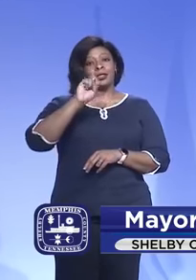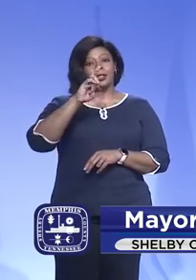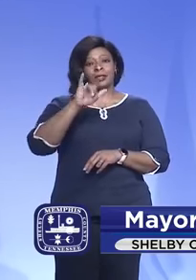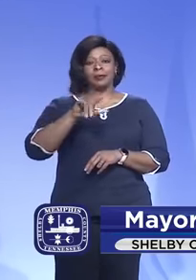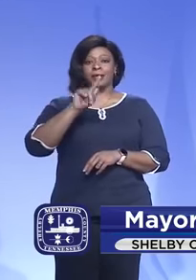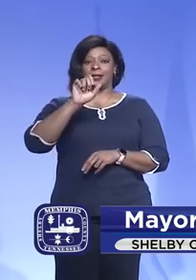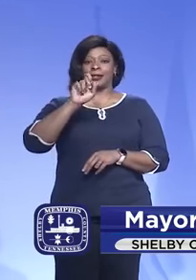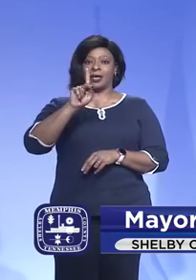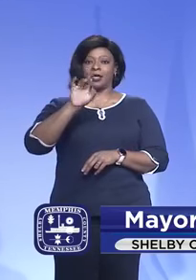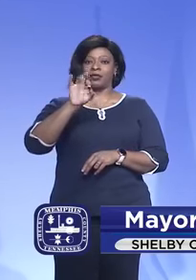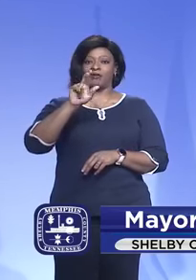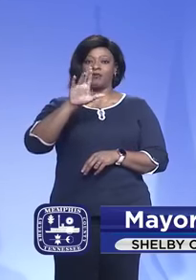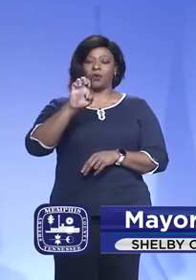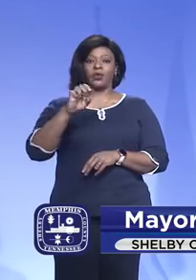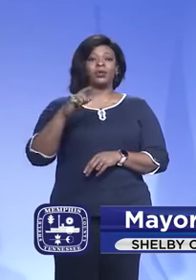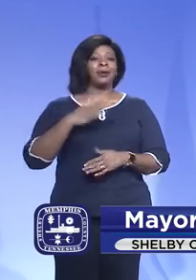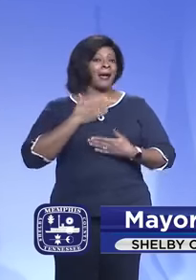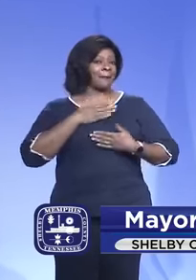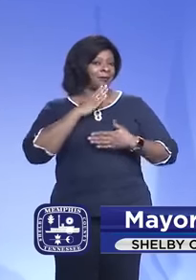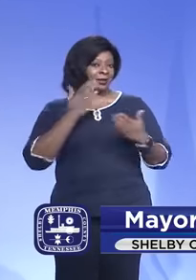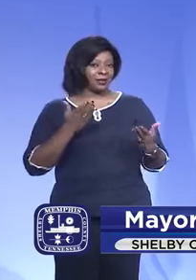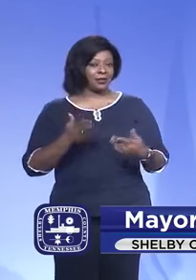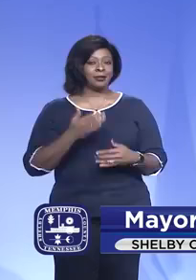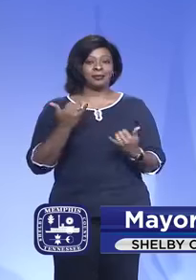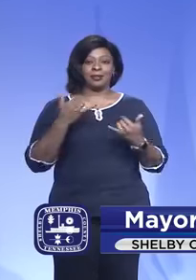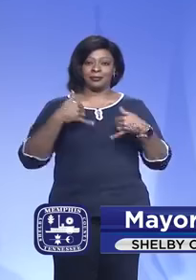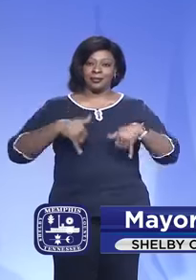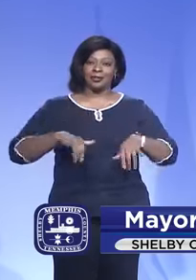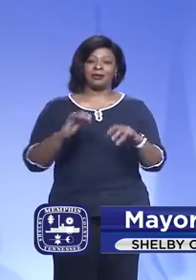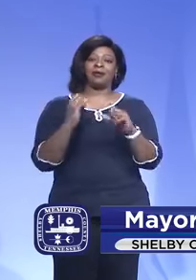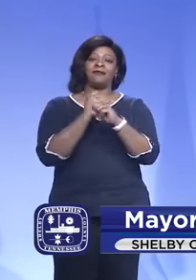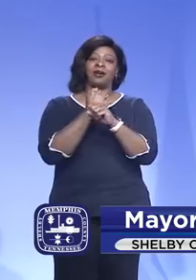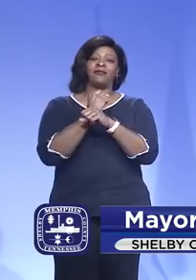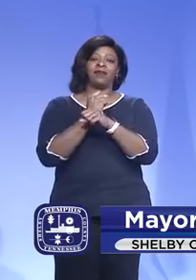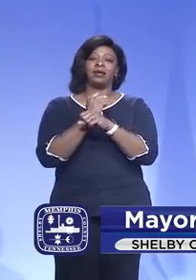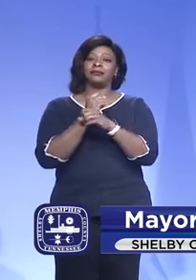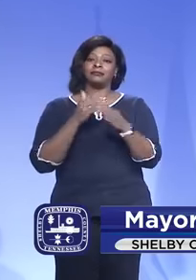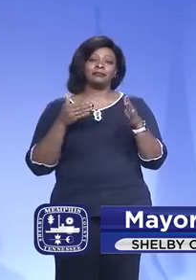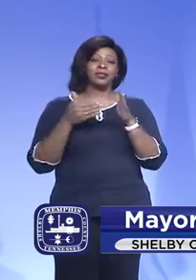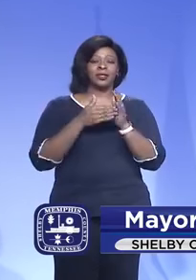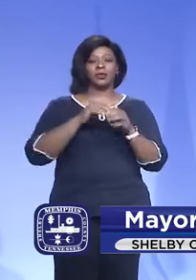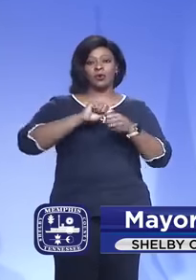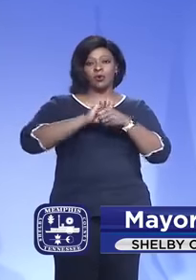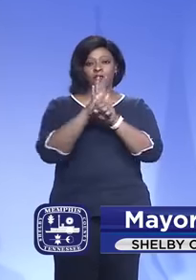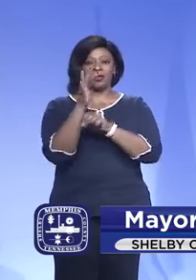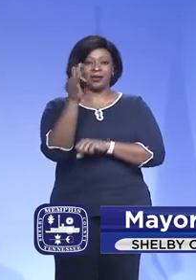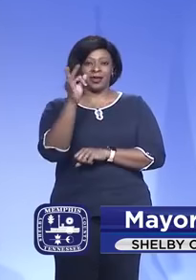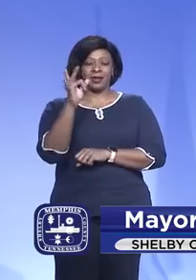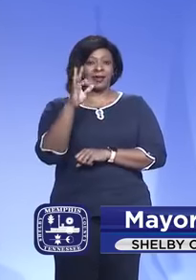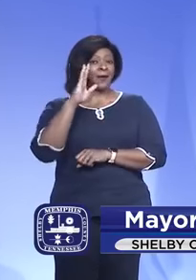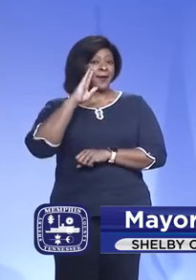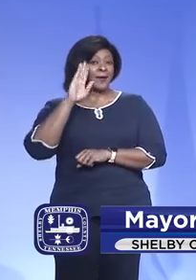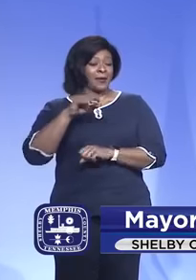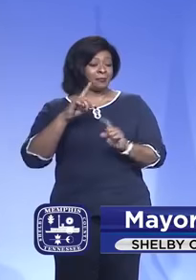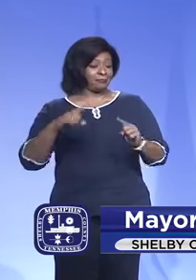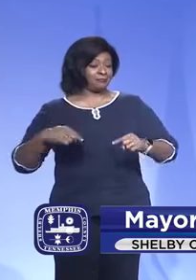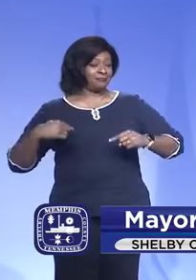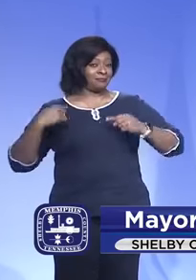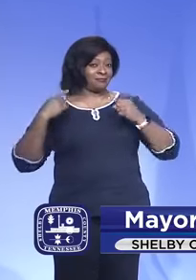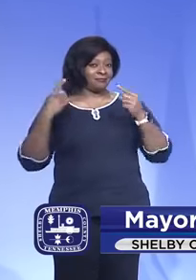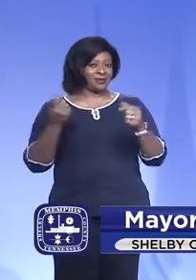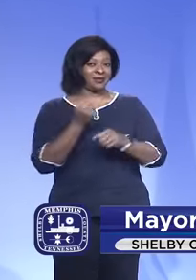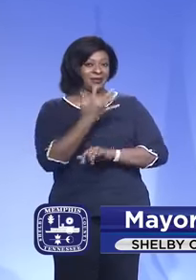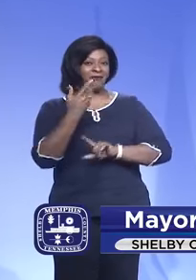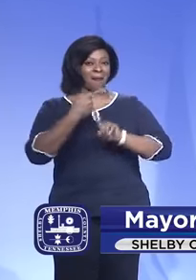here. We are still in the fight against COVID-19. I know we have been in this fight for